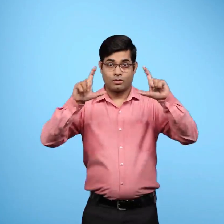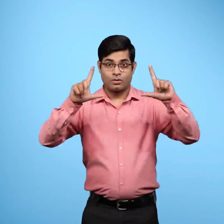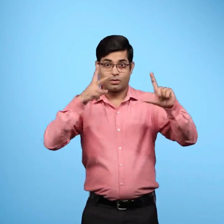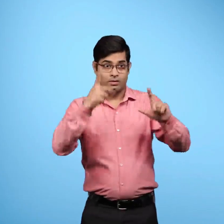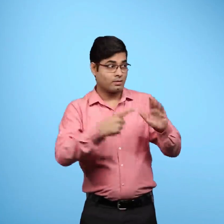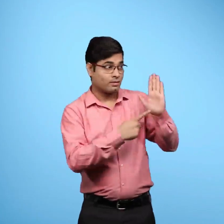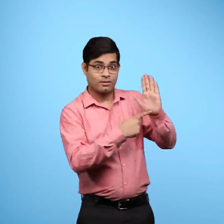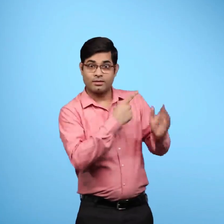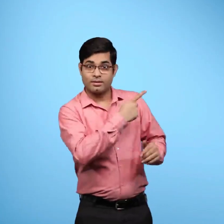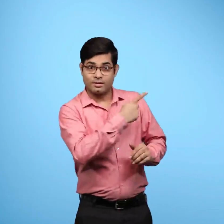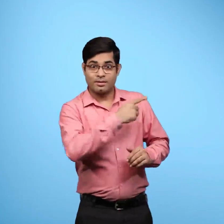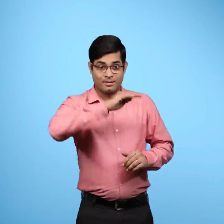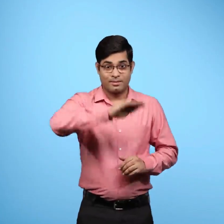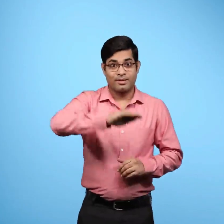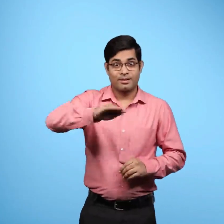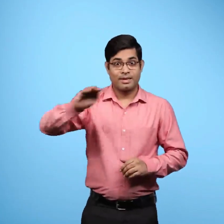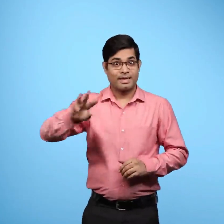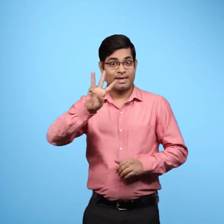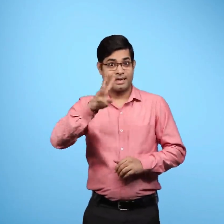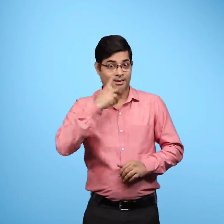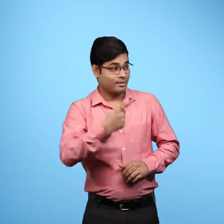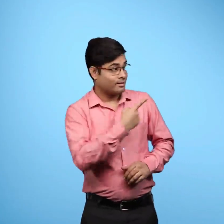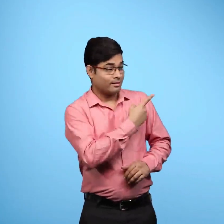This page has pictures of 3 children